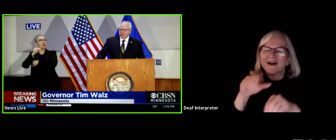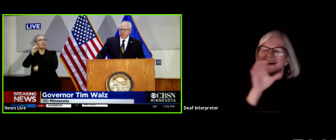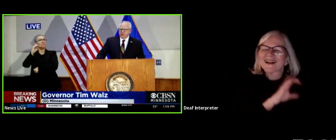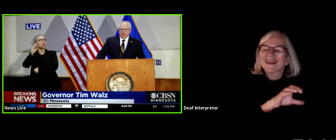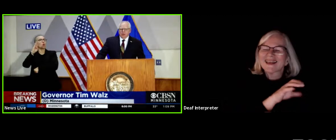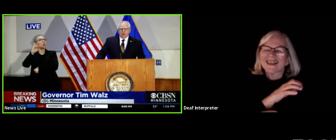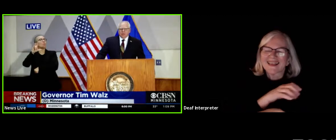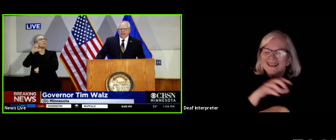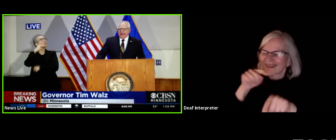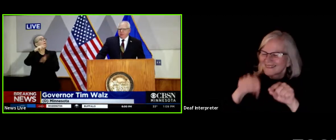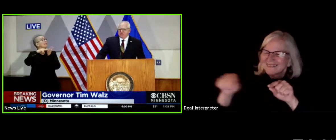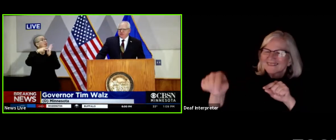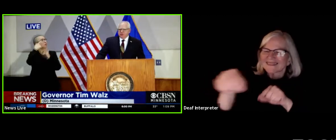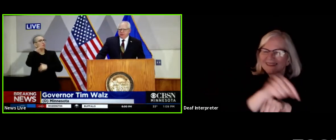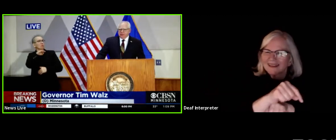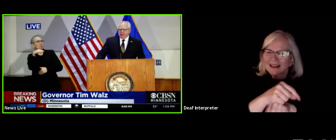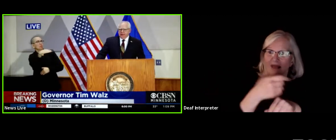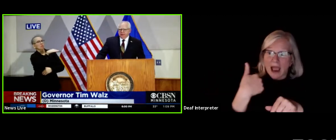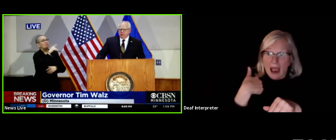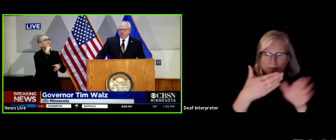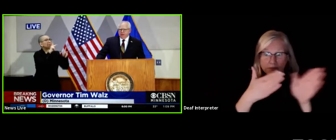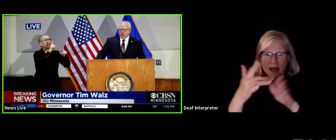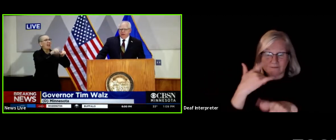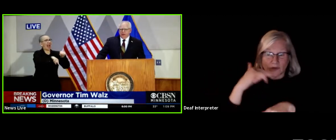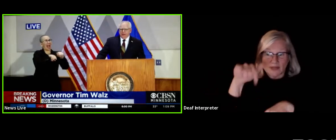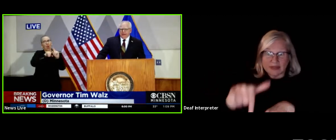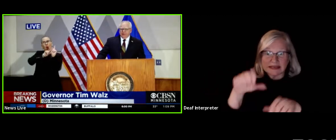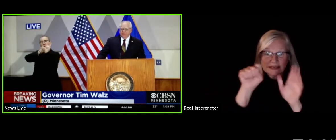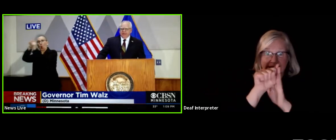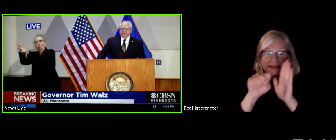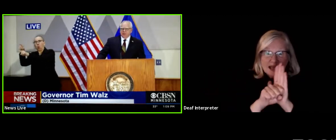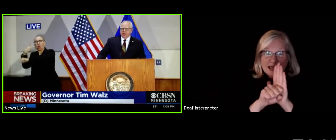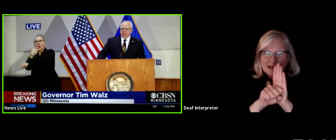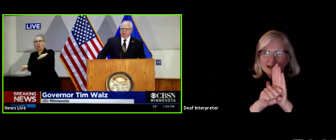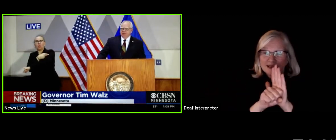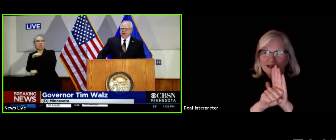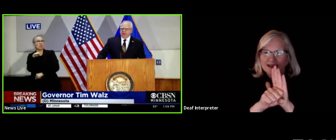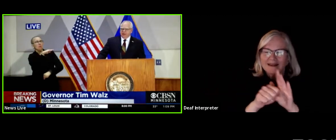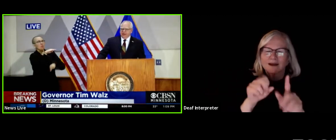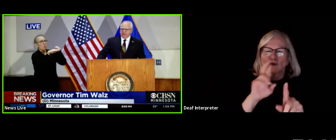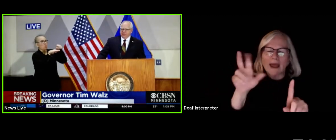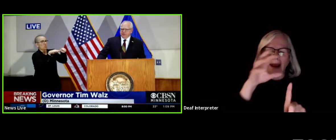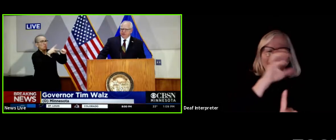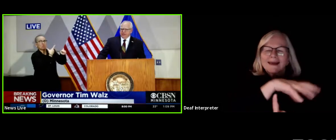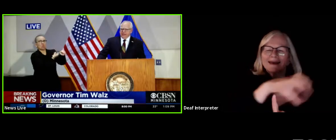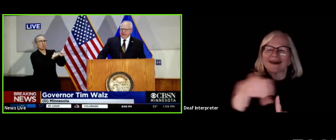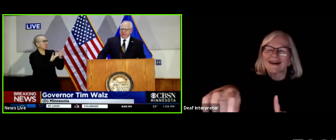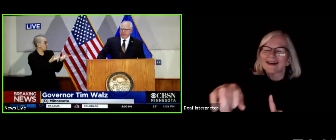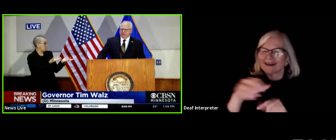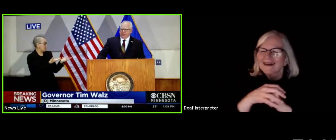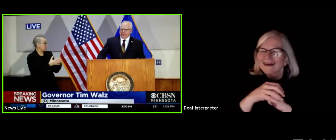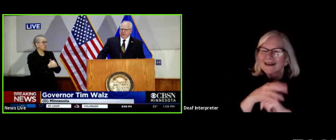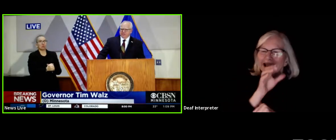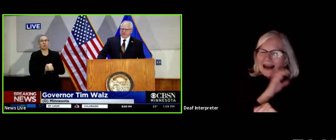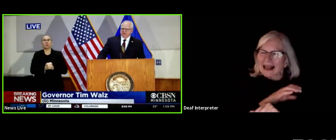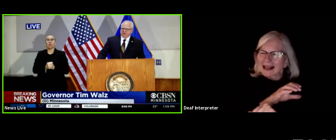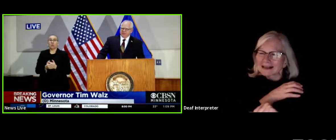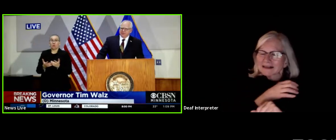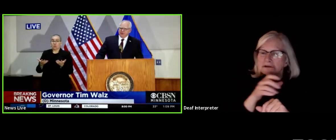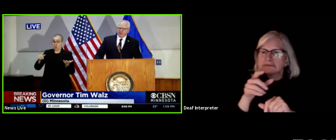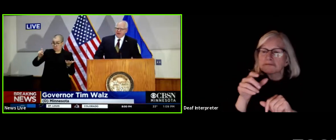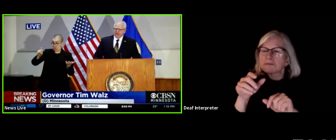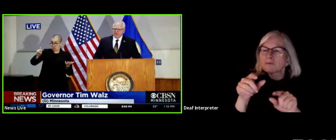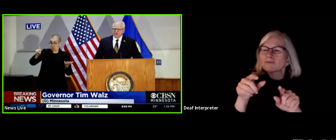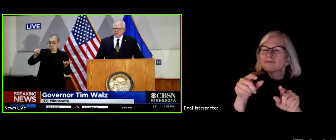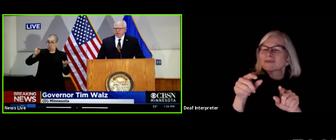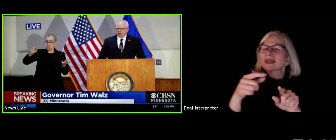that? Yeah, we've certainly, we've been going on that. I would guess they'll probably reevaluate after the news today, because again, you can set this up